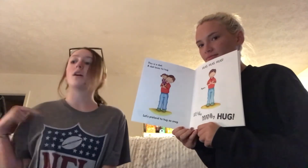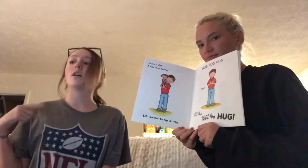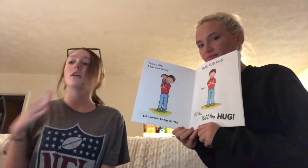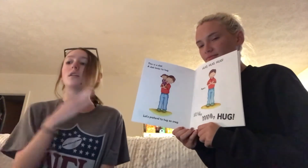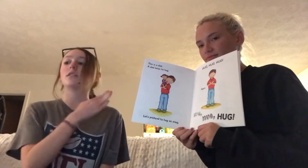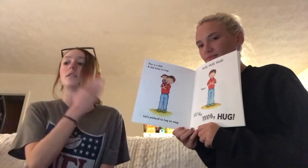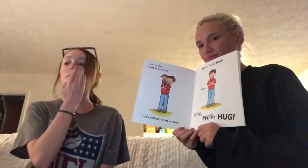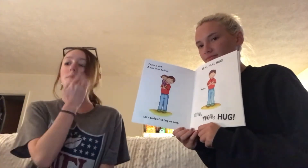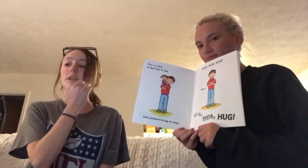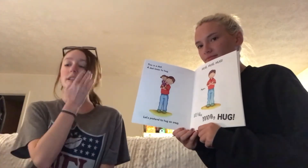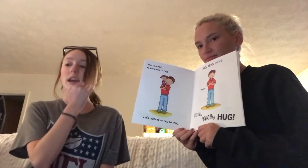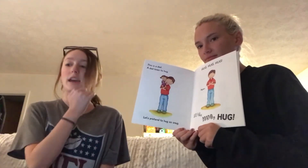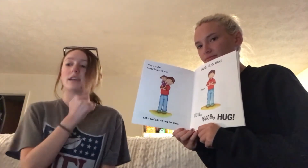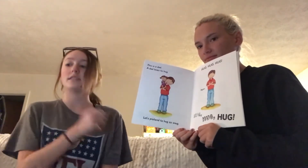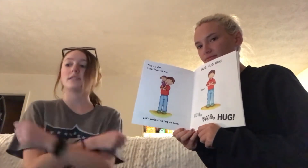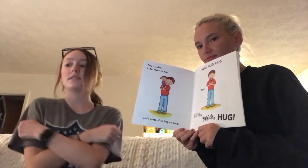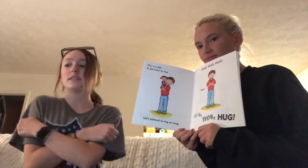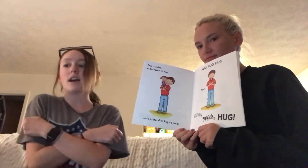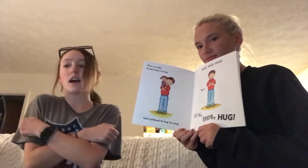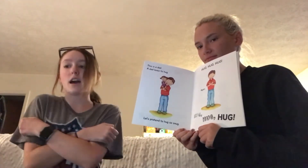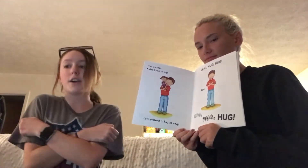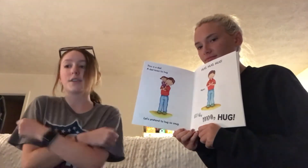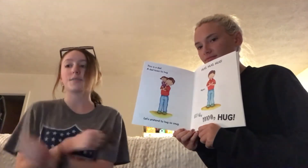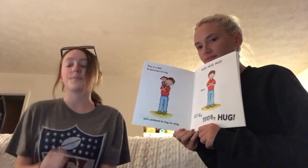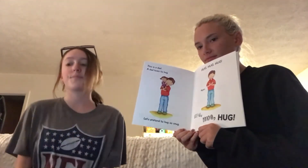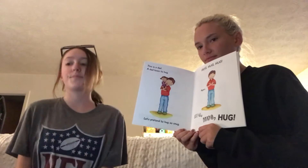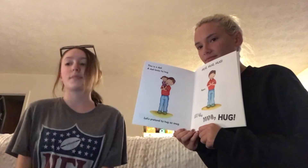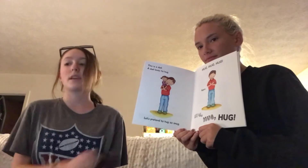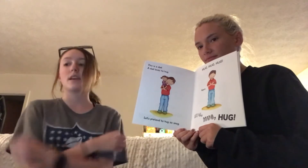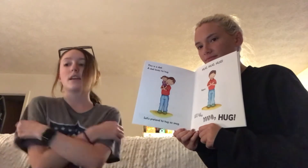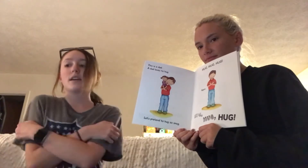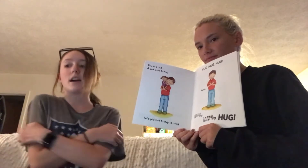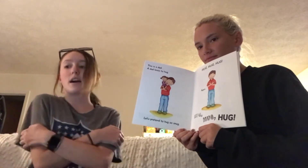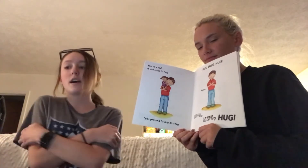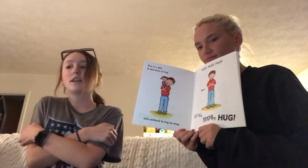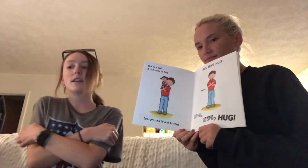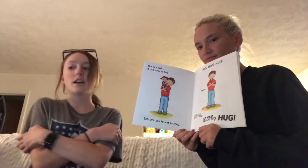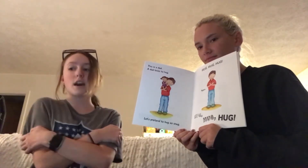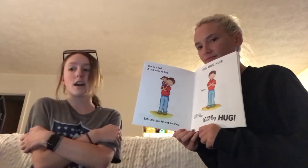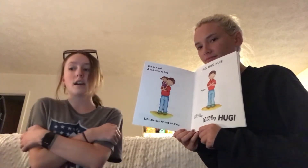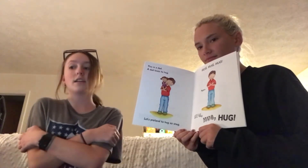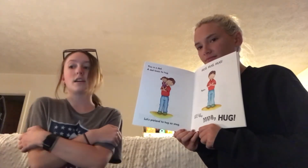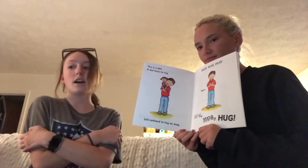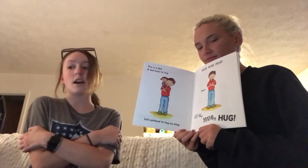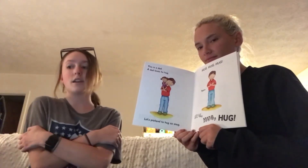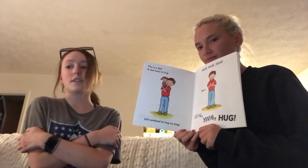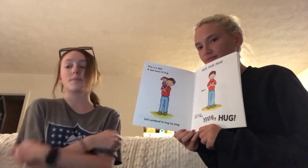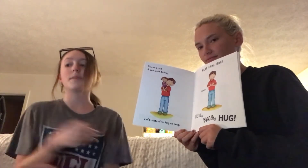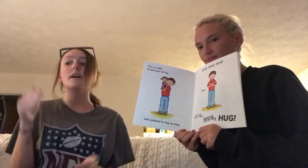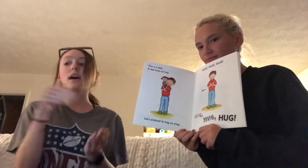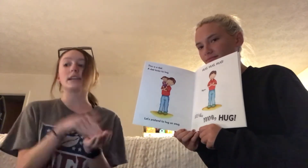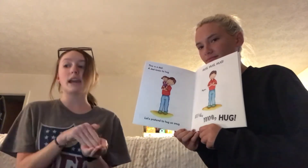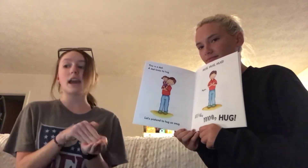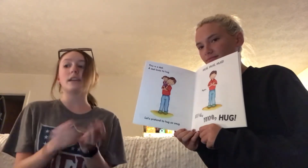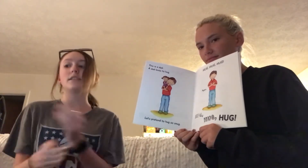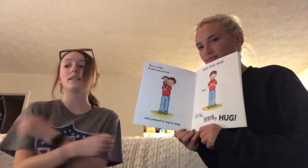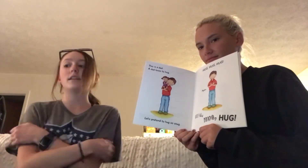all pretend to hug. Hug, hug, hug. Again,